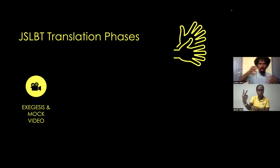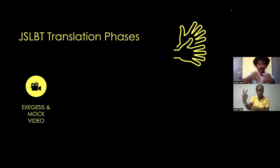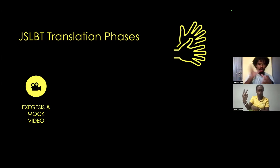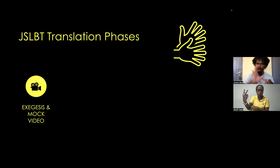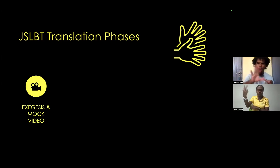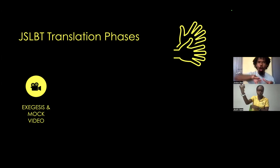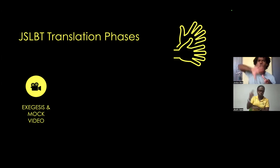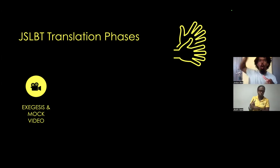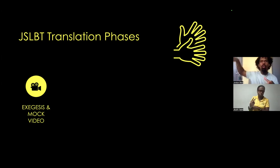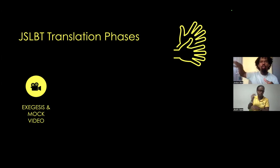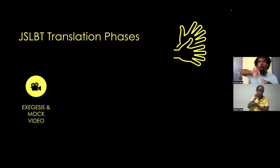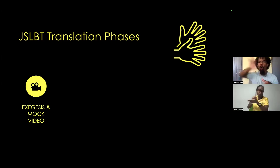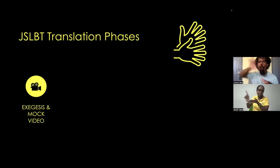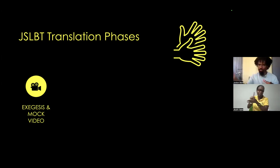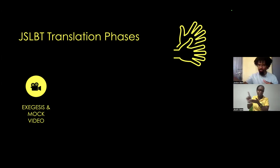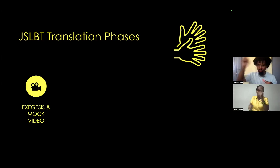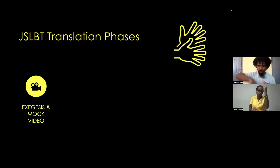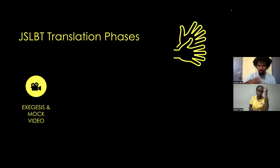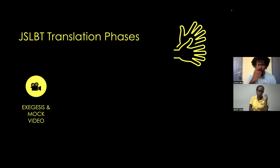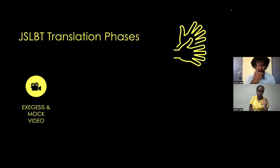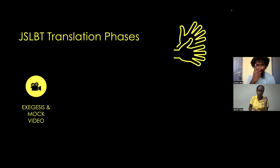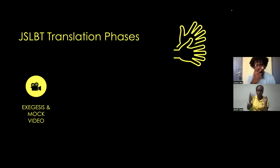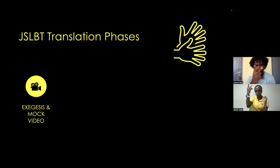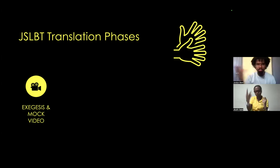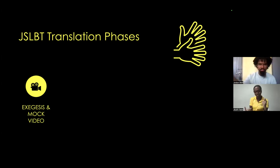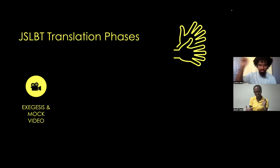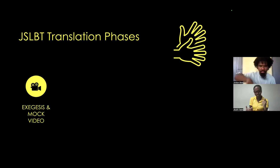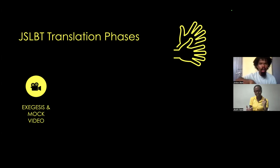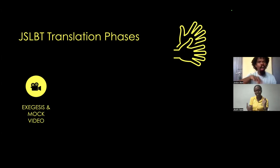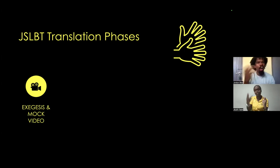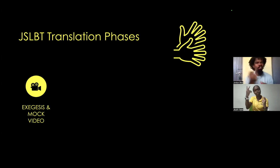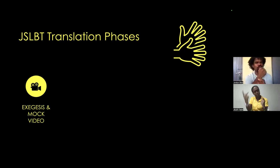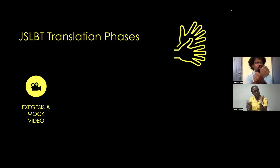the community. We brought in one or two every week, Tuesdays and Thursdays,